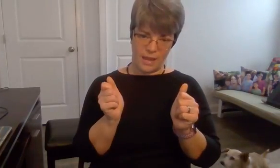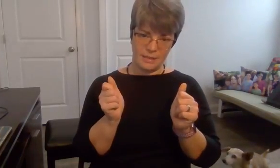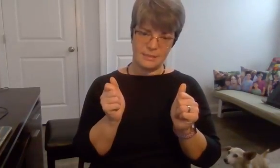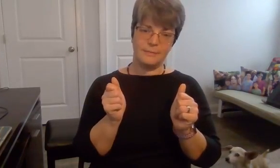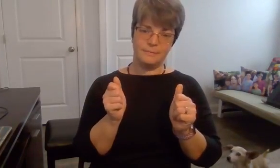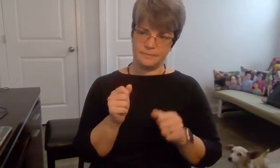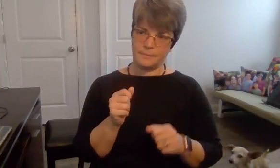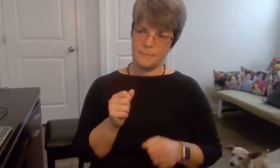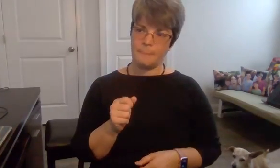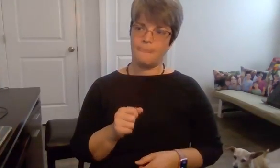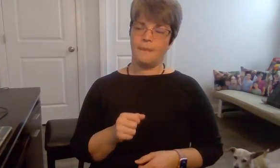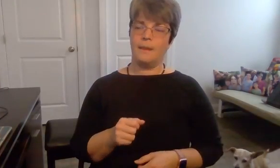fast.